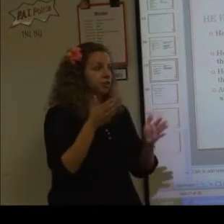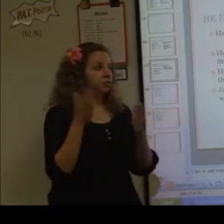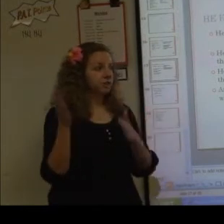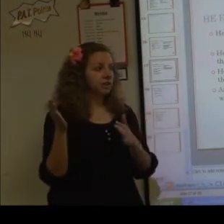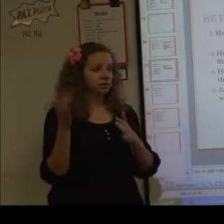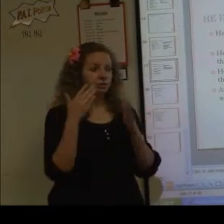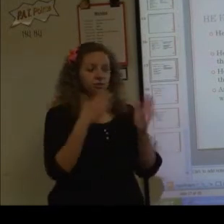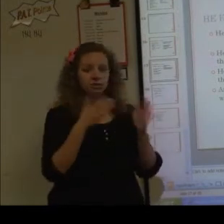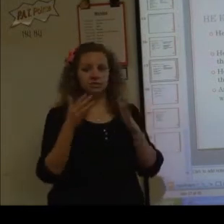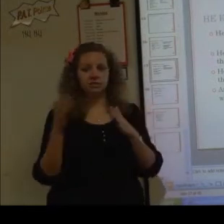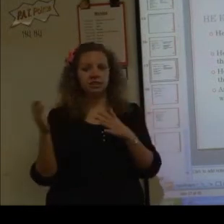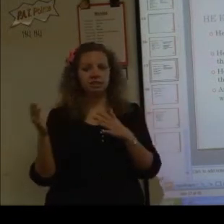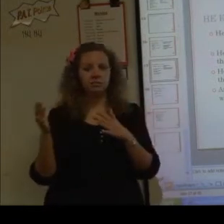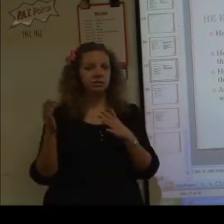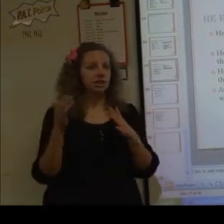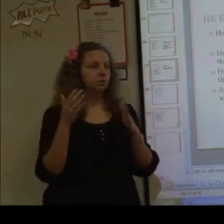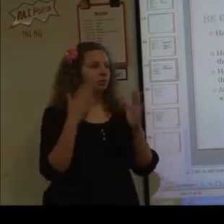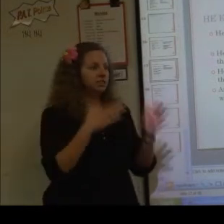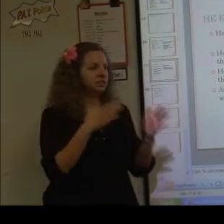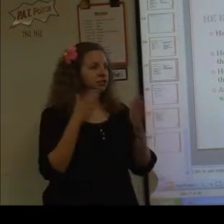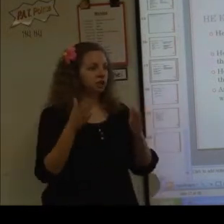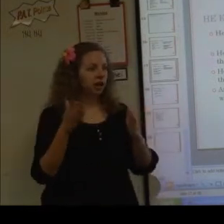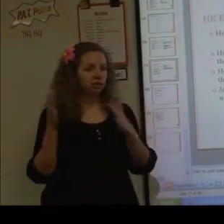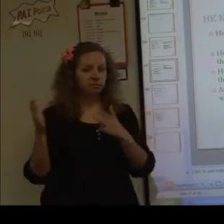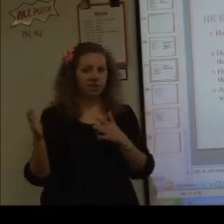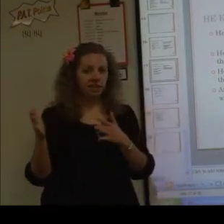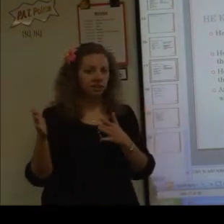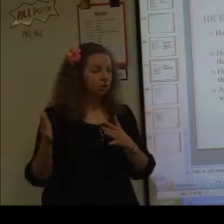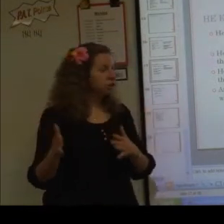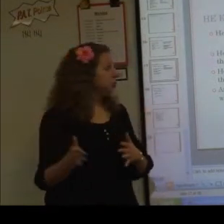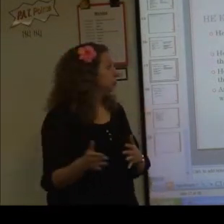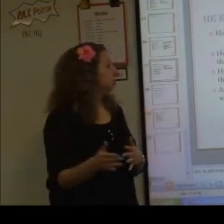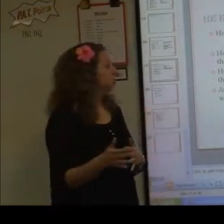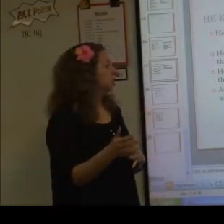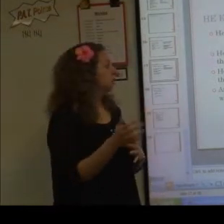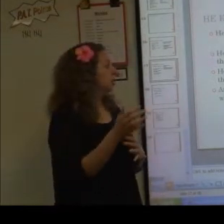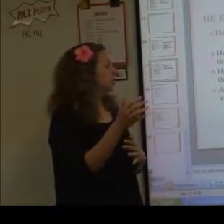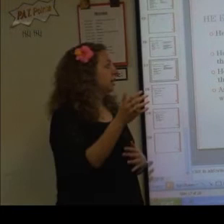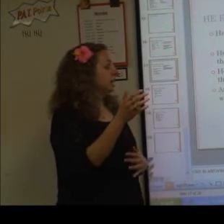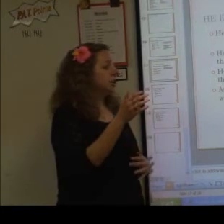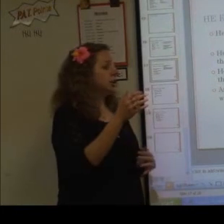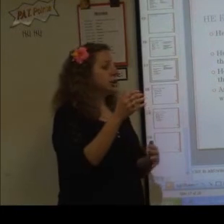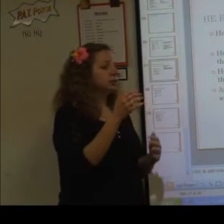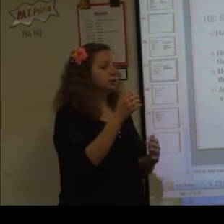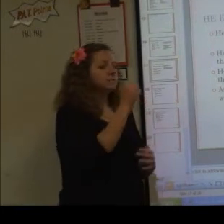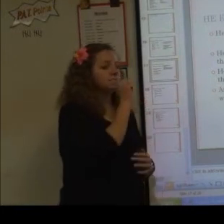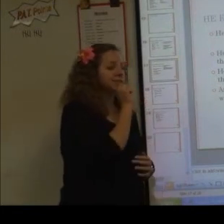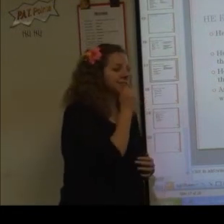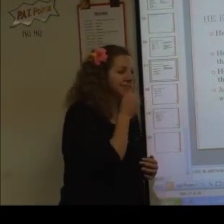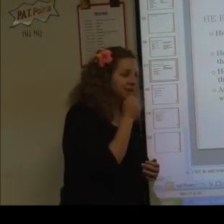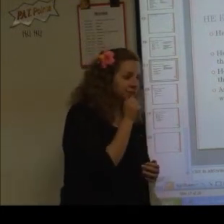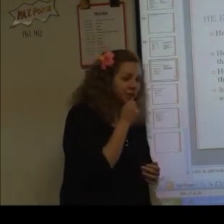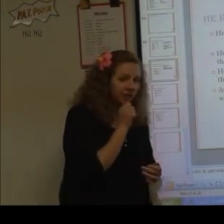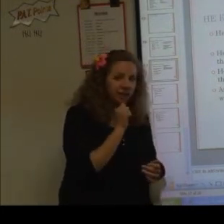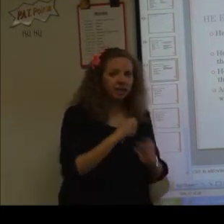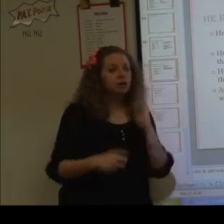there was three different things. It was like weakness, trial, and pain. So you could talk about He knows my suffering,